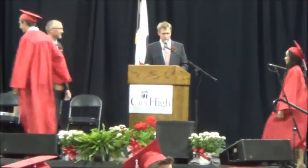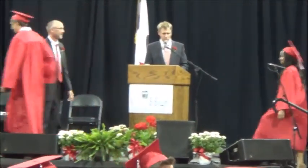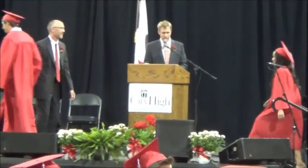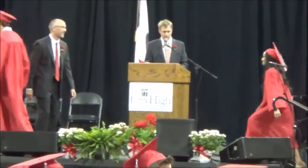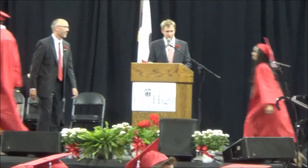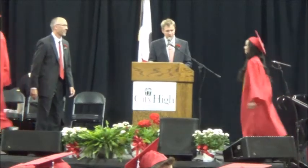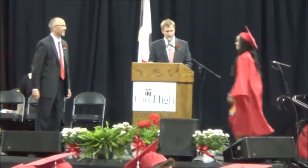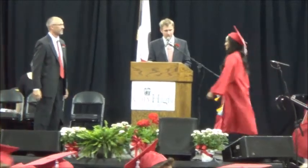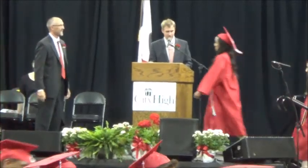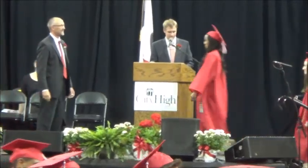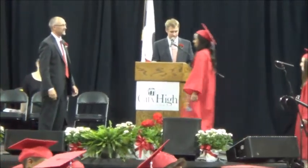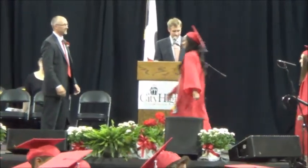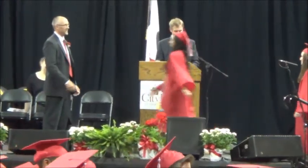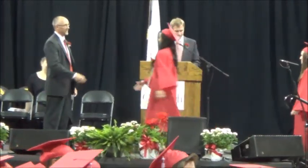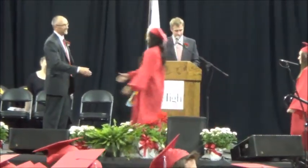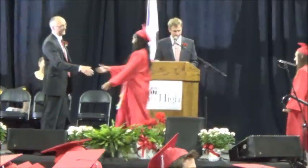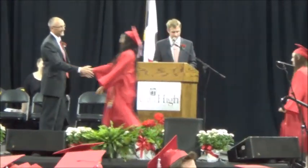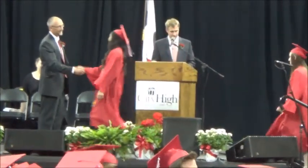Baiju Schmelin.